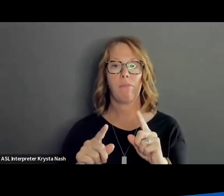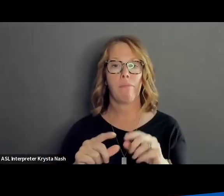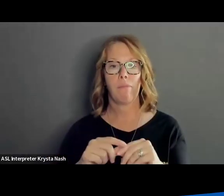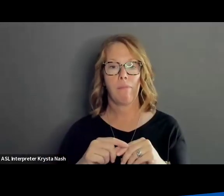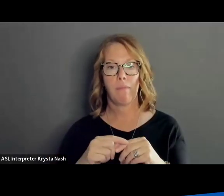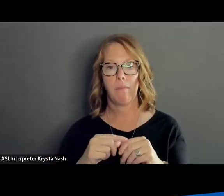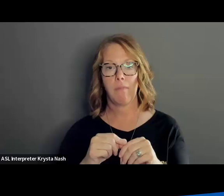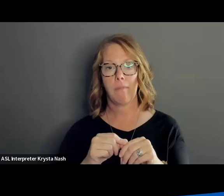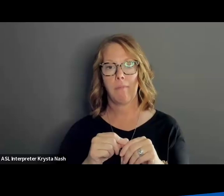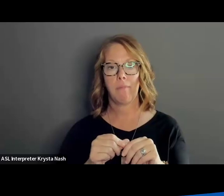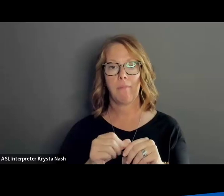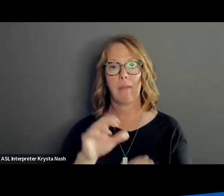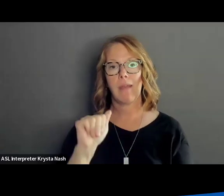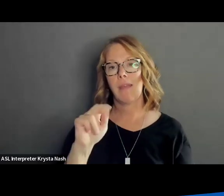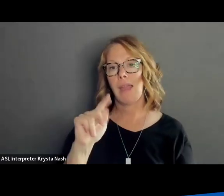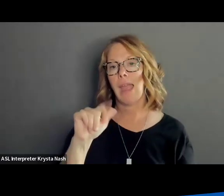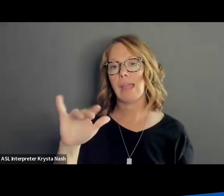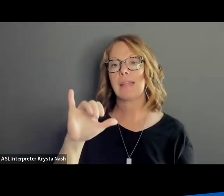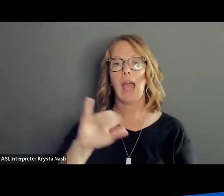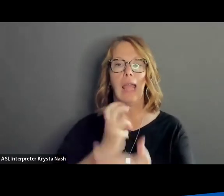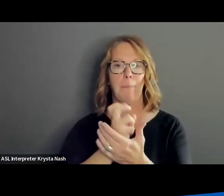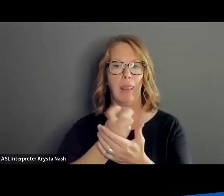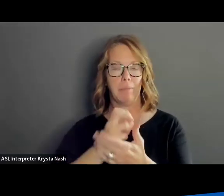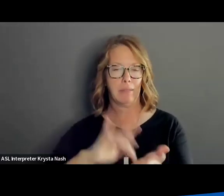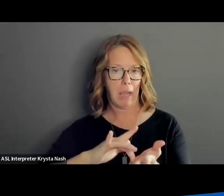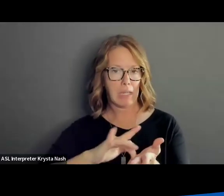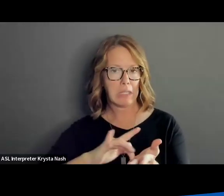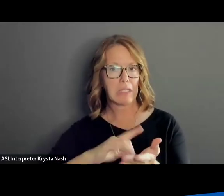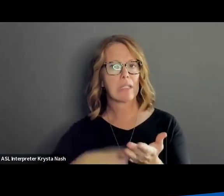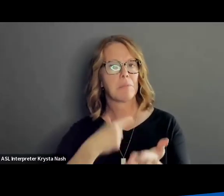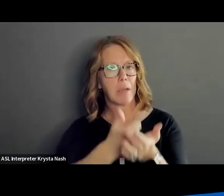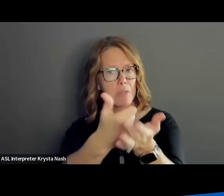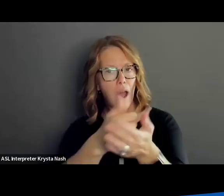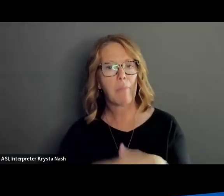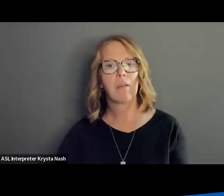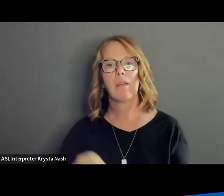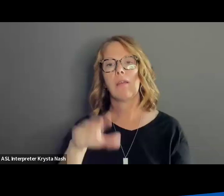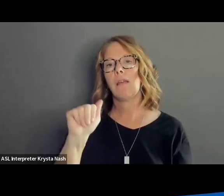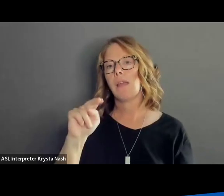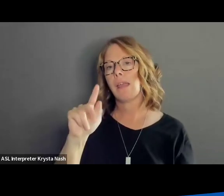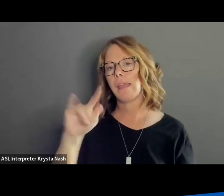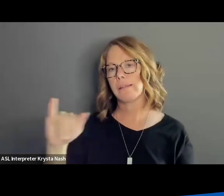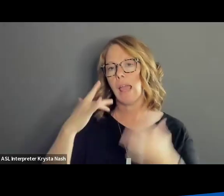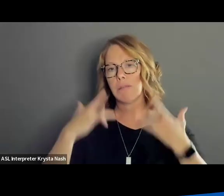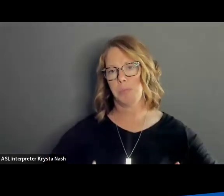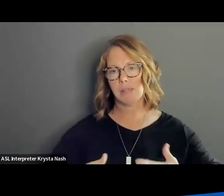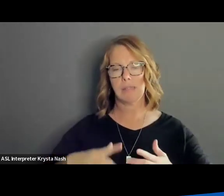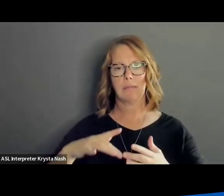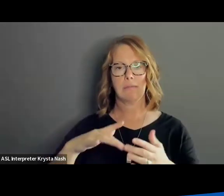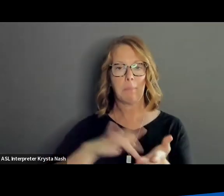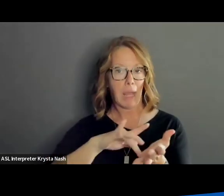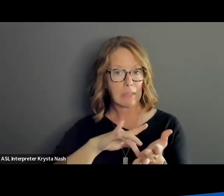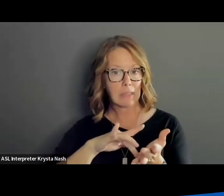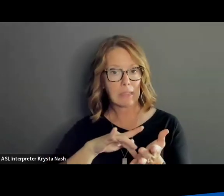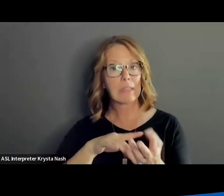like anti-epileptic medications and antidepressant medications.